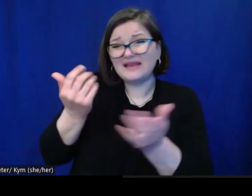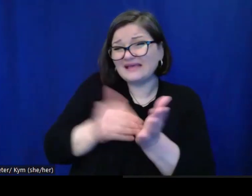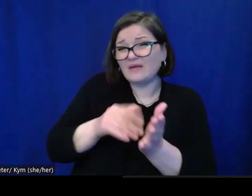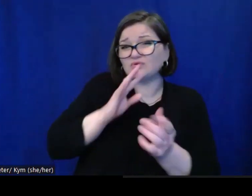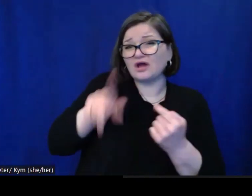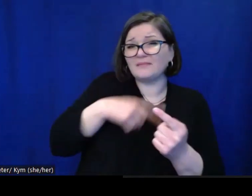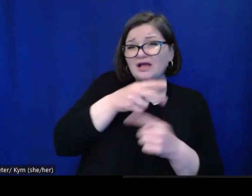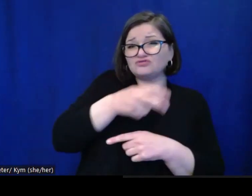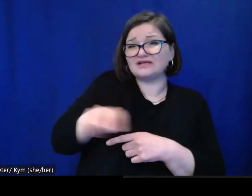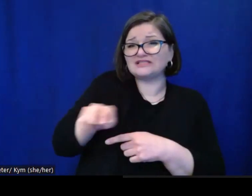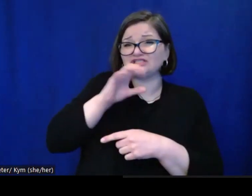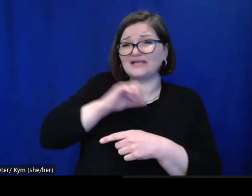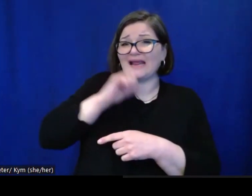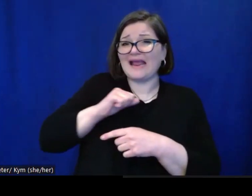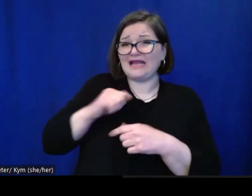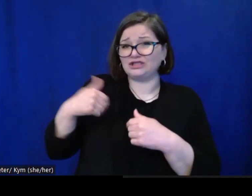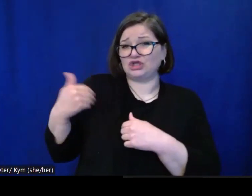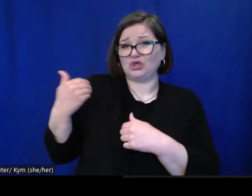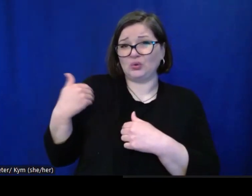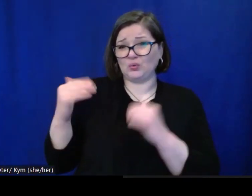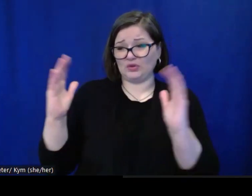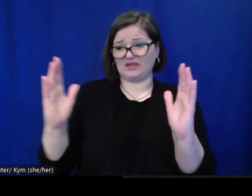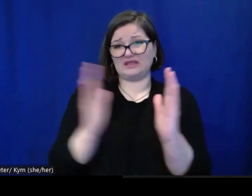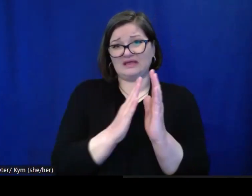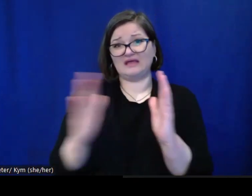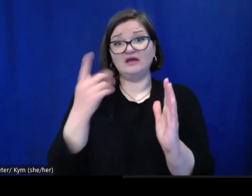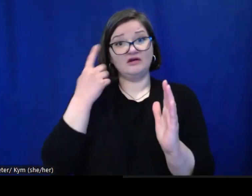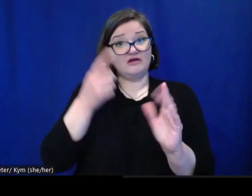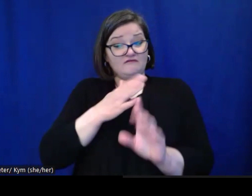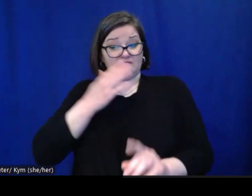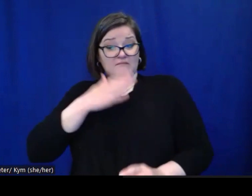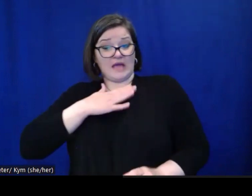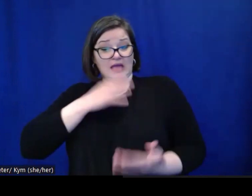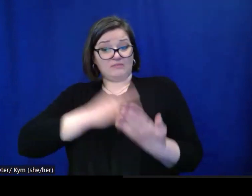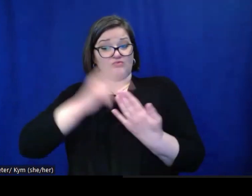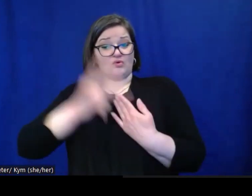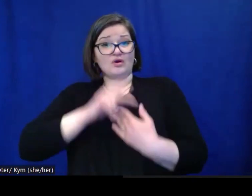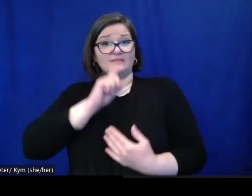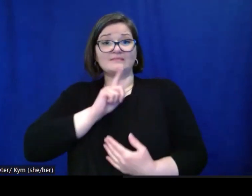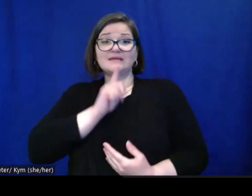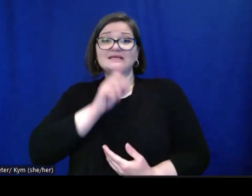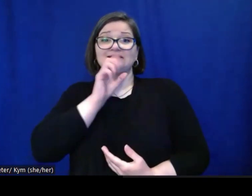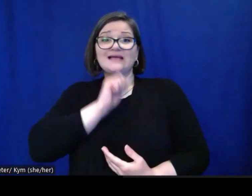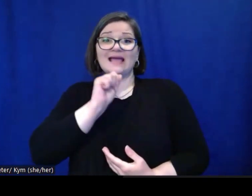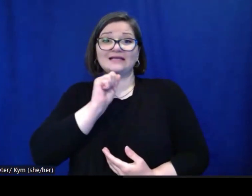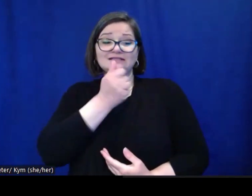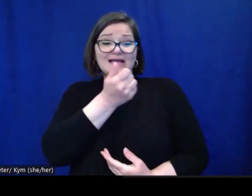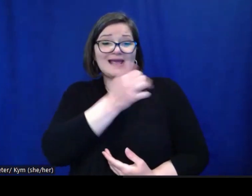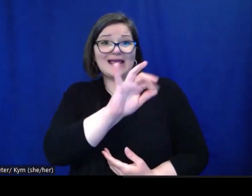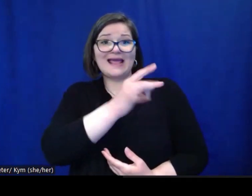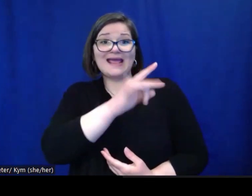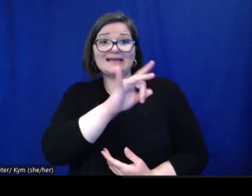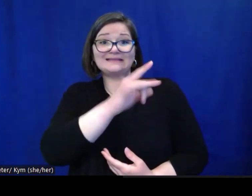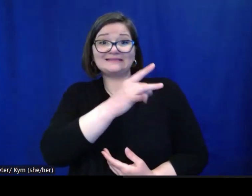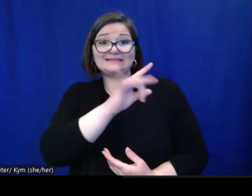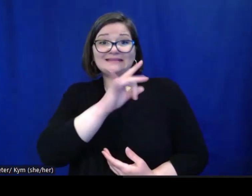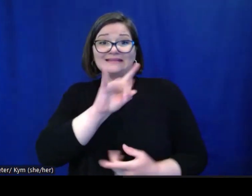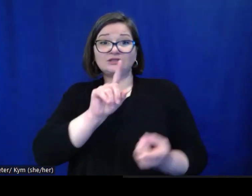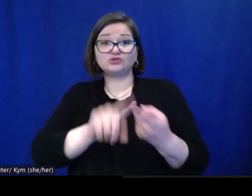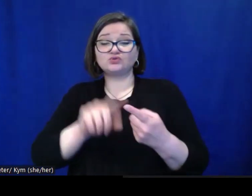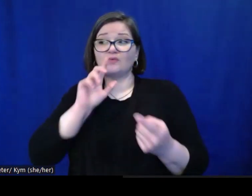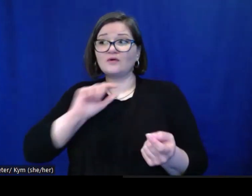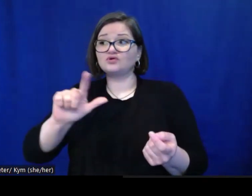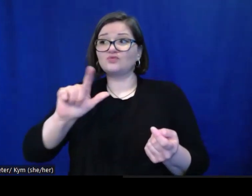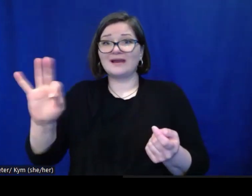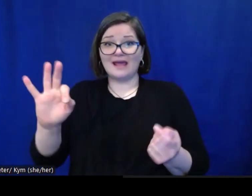here. And what that means, at least for my program, is 18 to 29. And if you think about